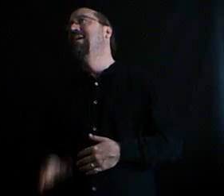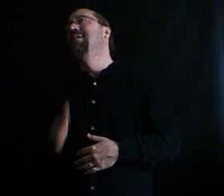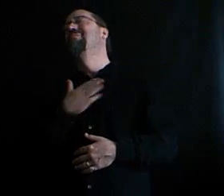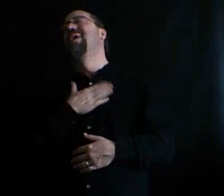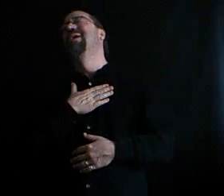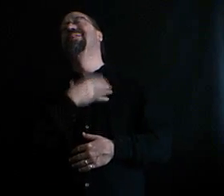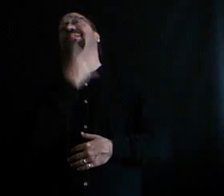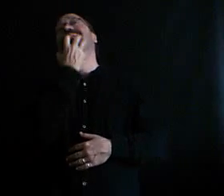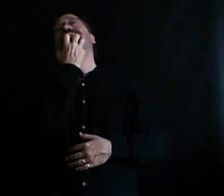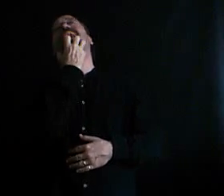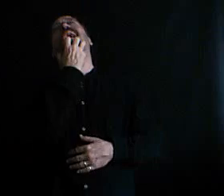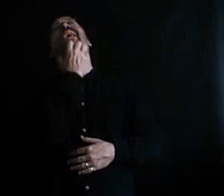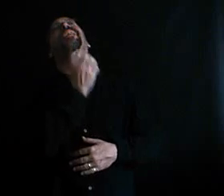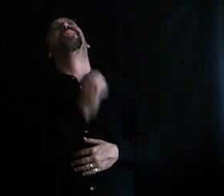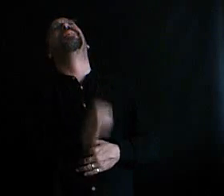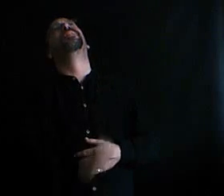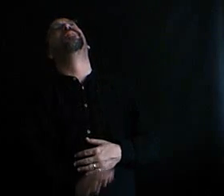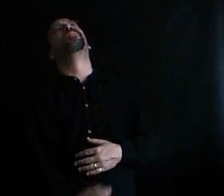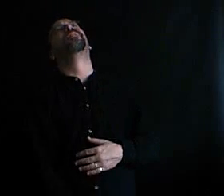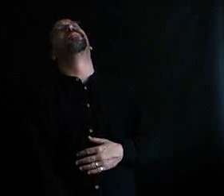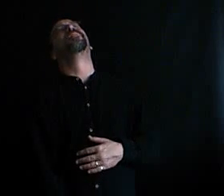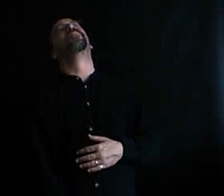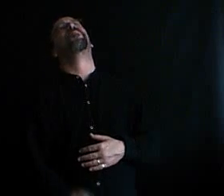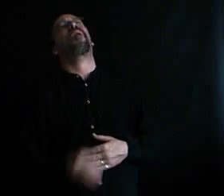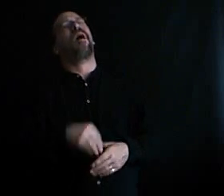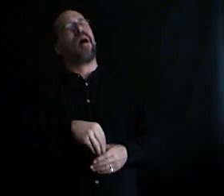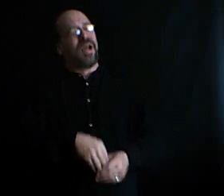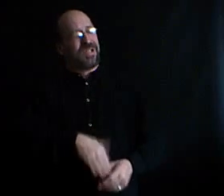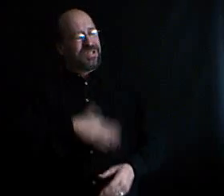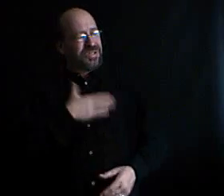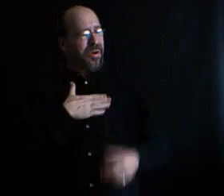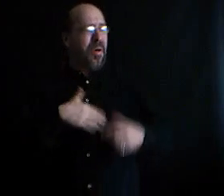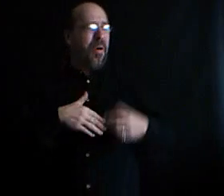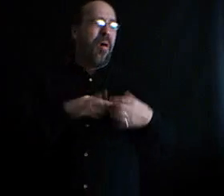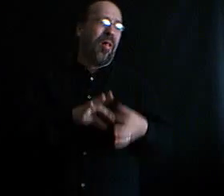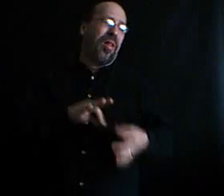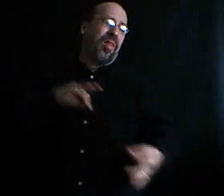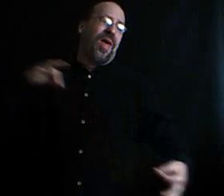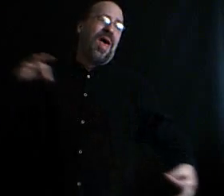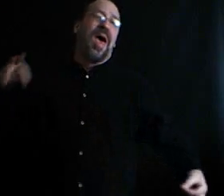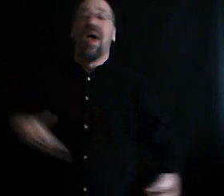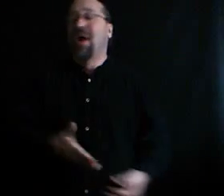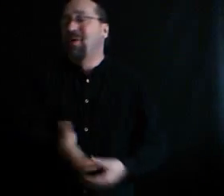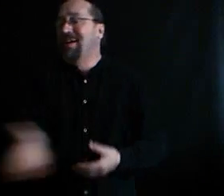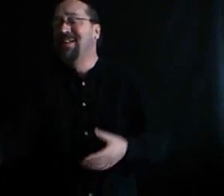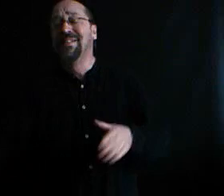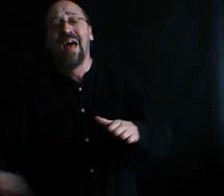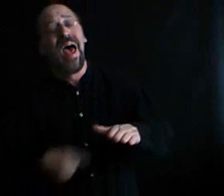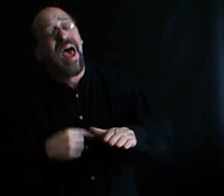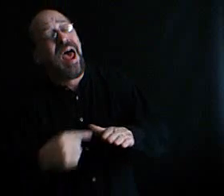precious child, in my soul, there is a